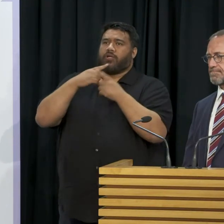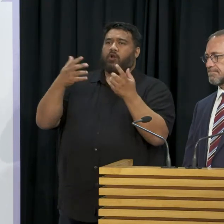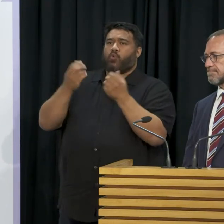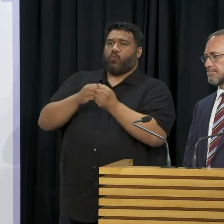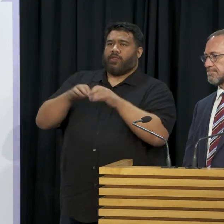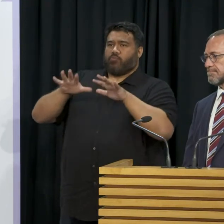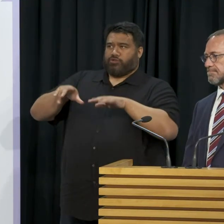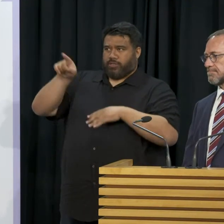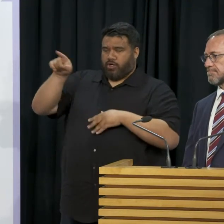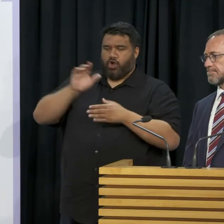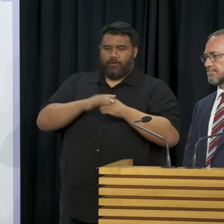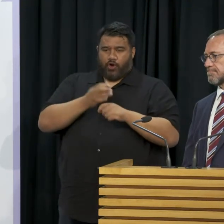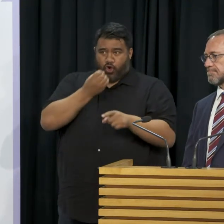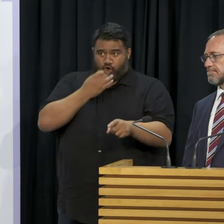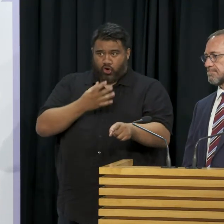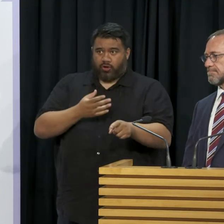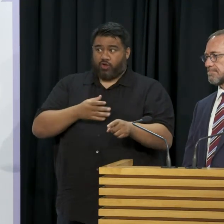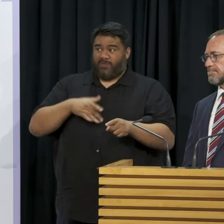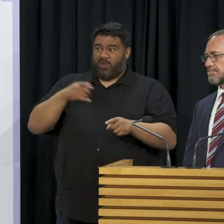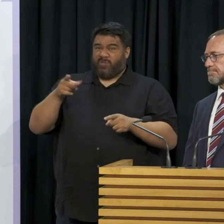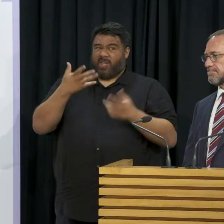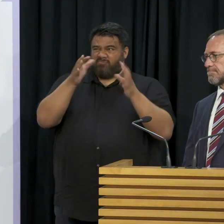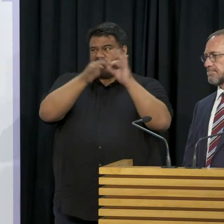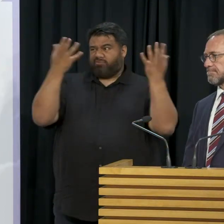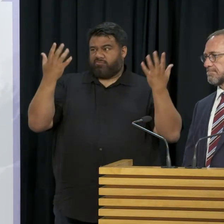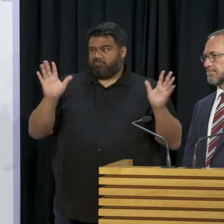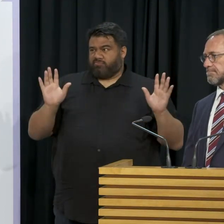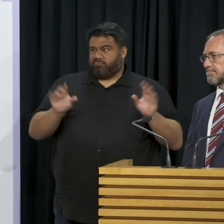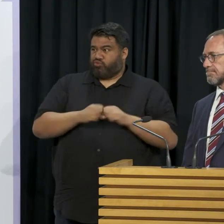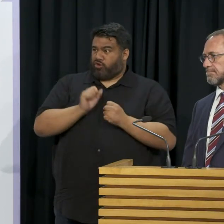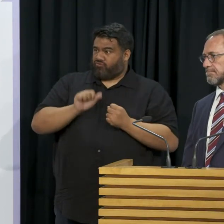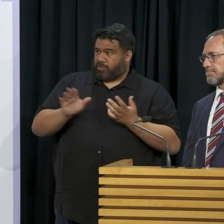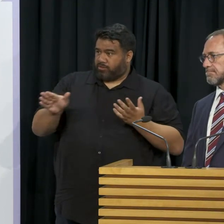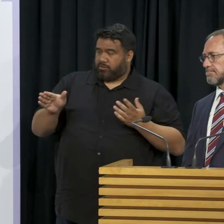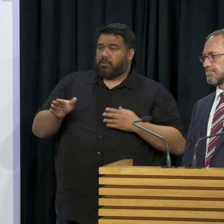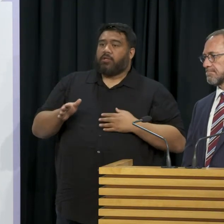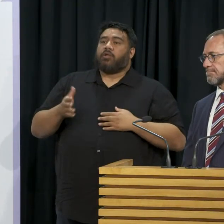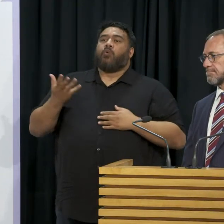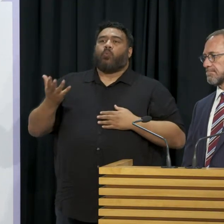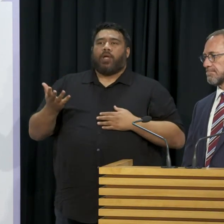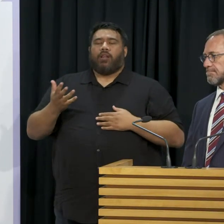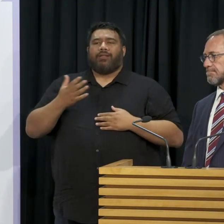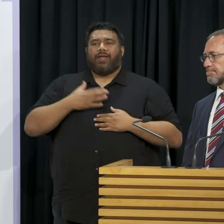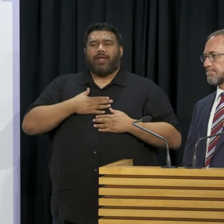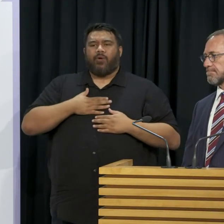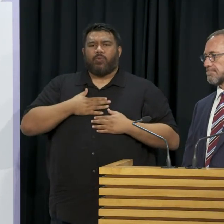that? You would have seen that the basis of our statement was concern over the fact